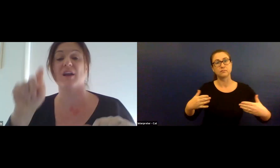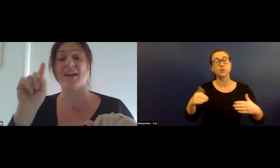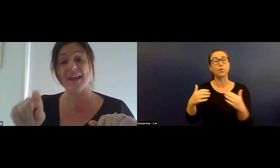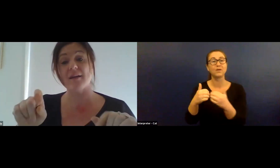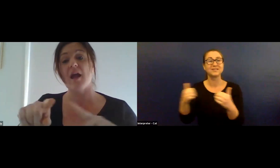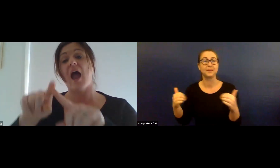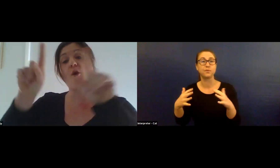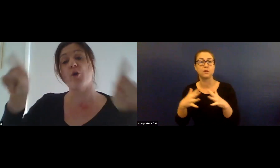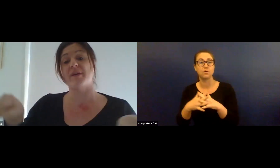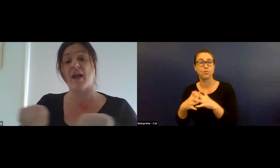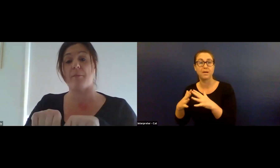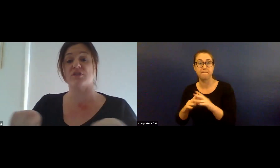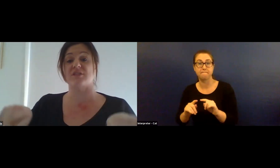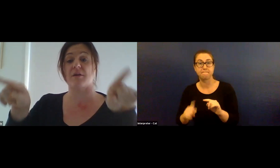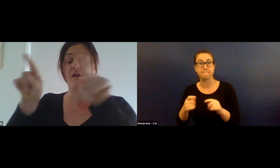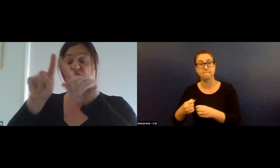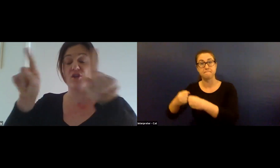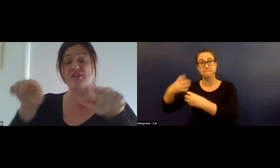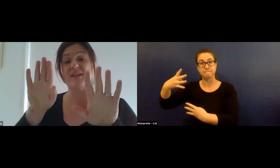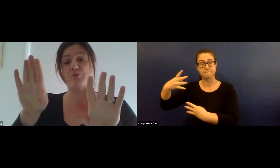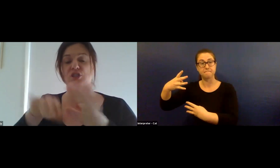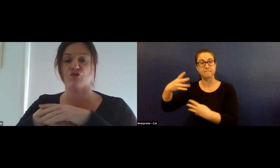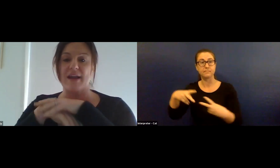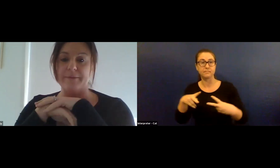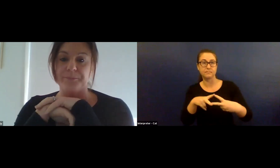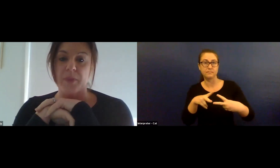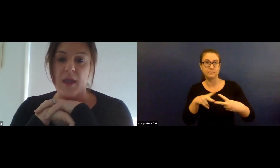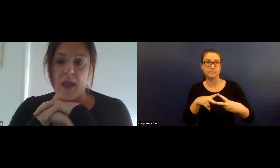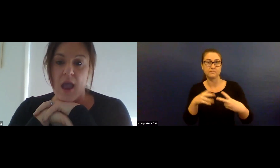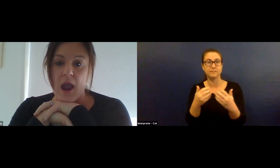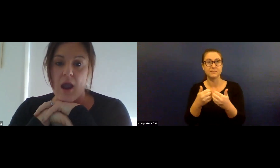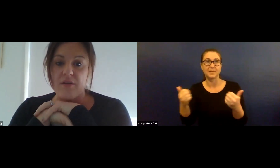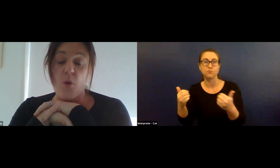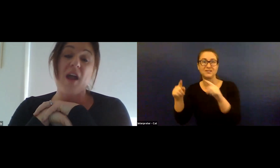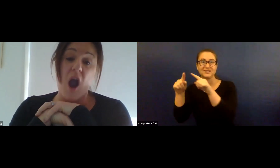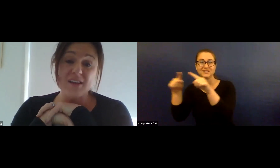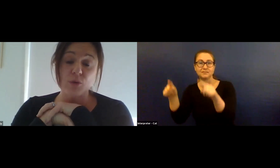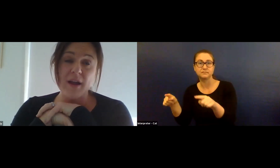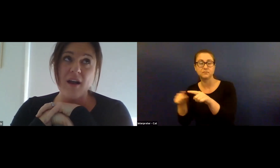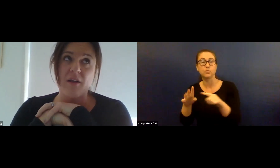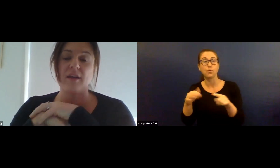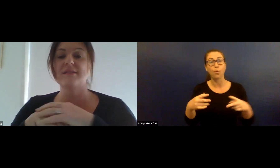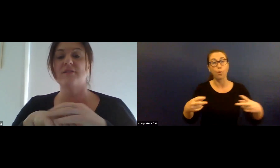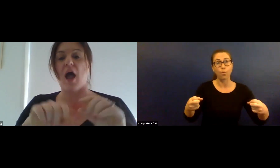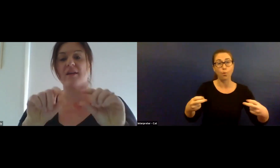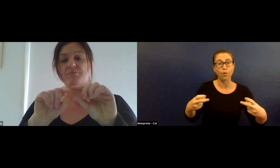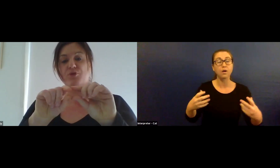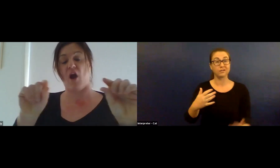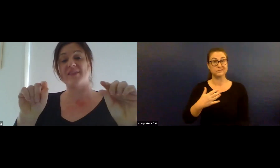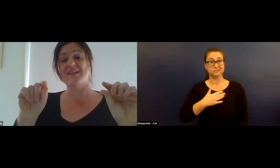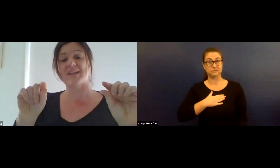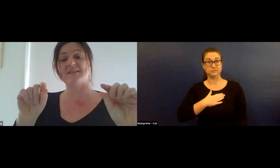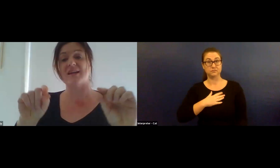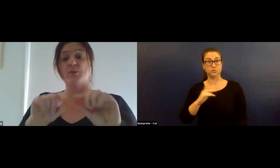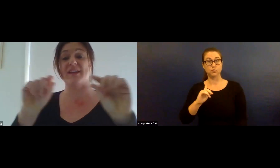which you can click and open it up on a separate screen. The way I do it is I